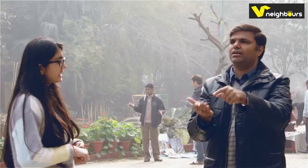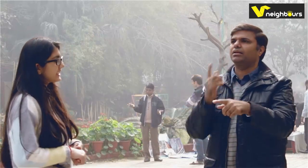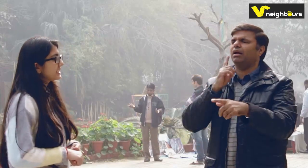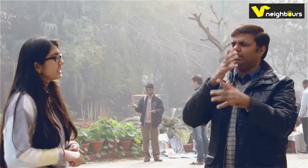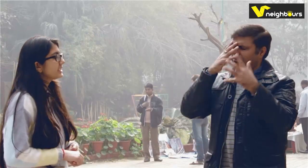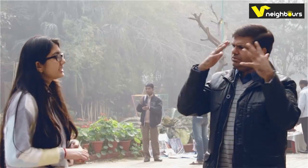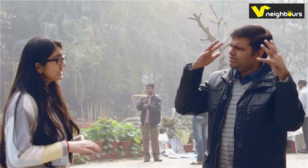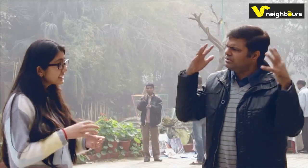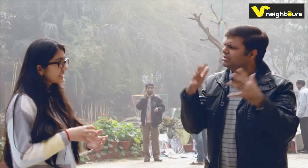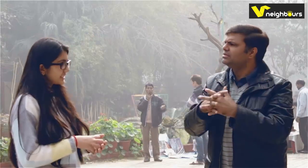that since